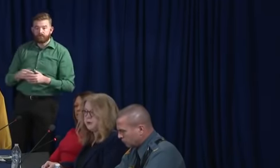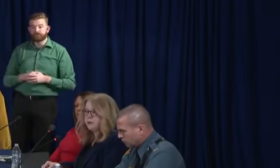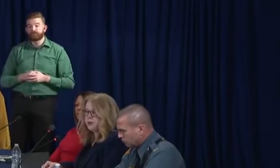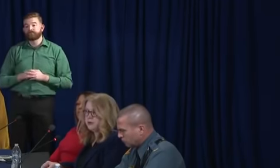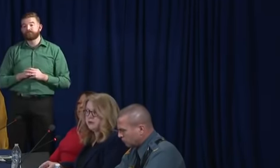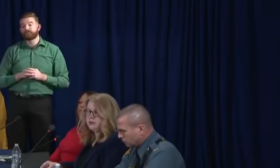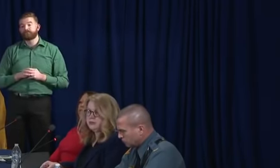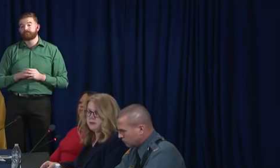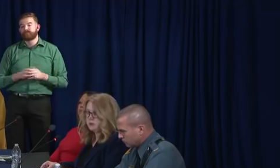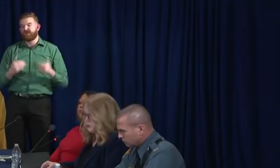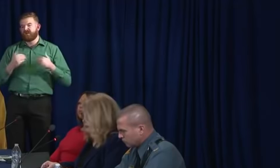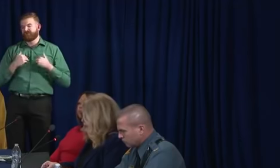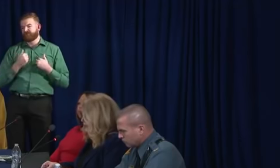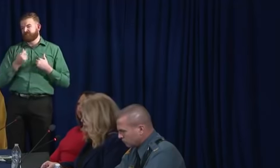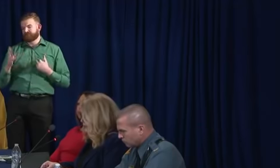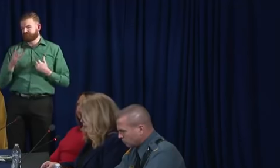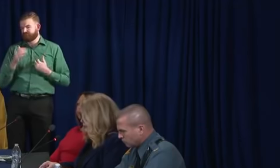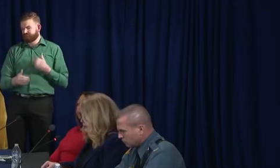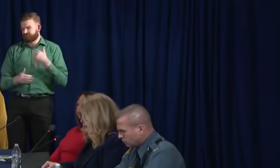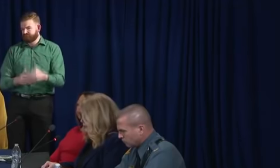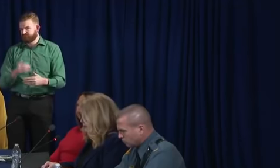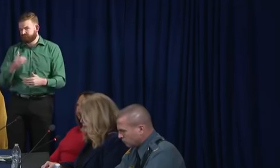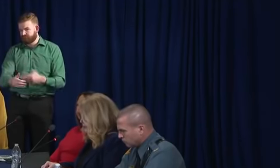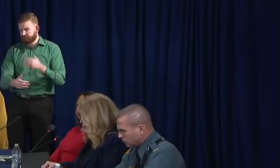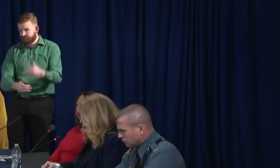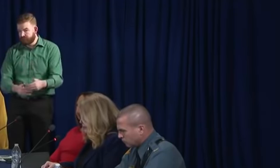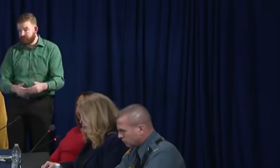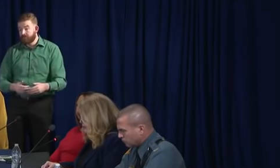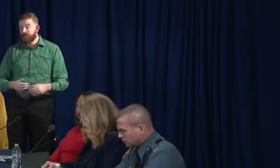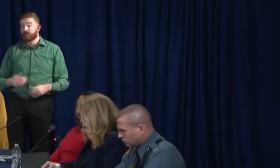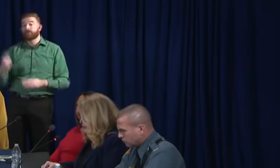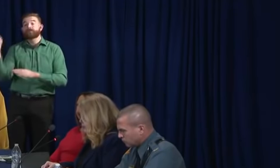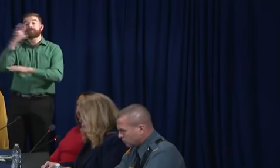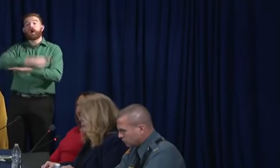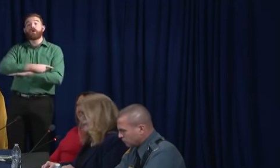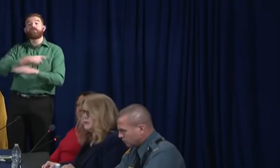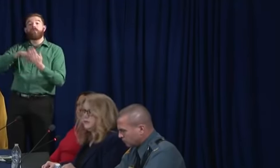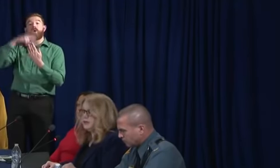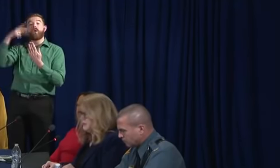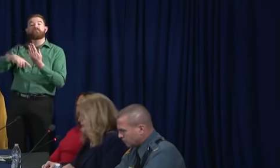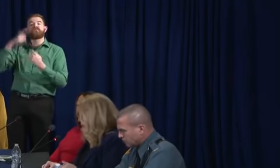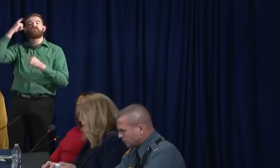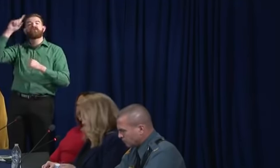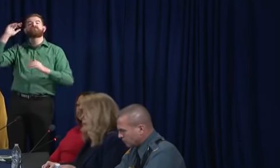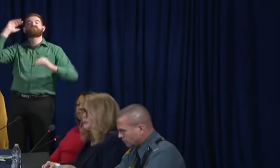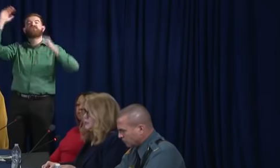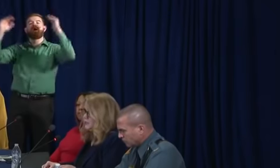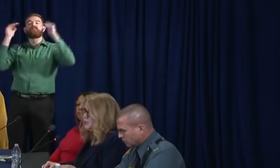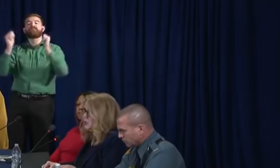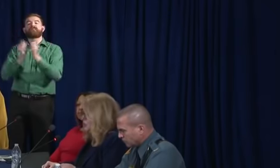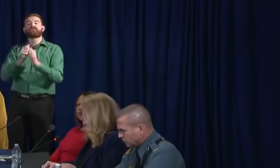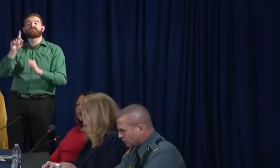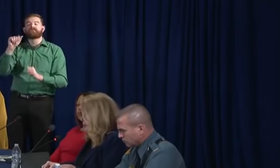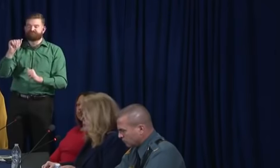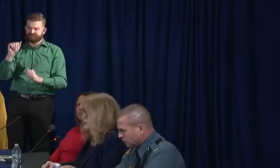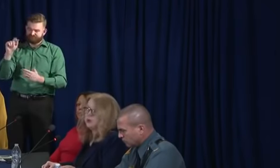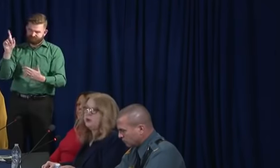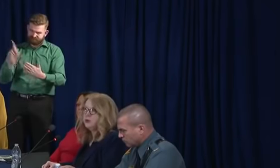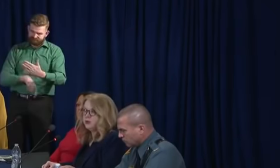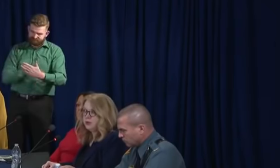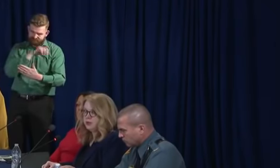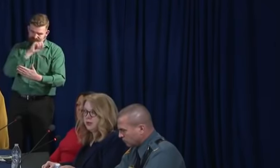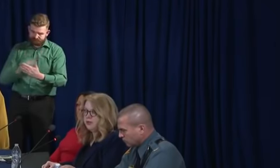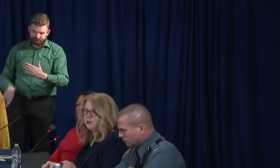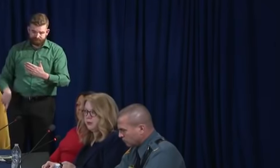congregate day programs for individuals with intellectual and developmental disabilities. We're providing flexibility to families who are able to